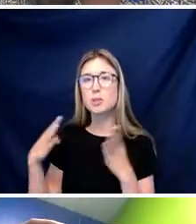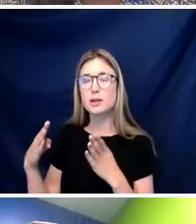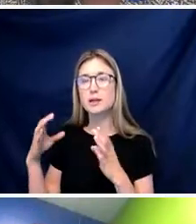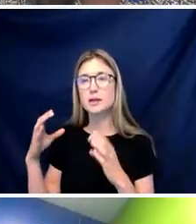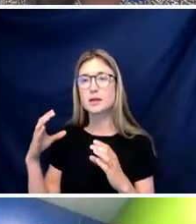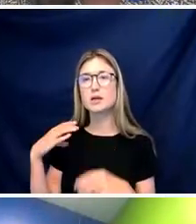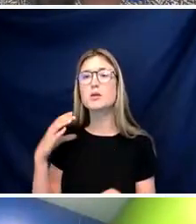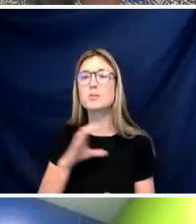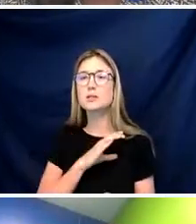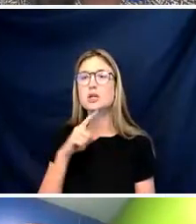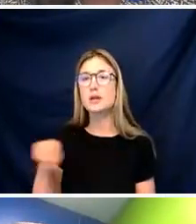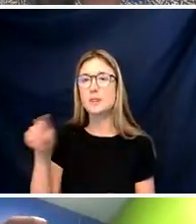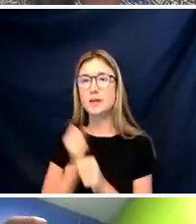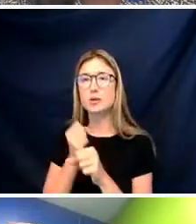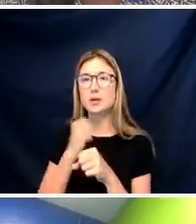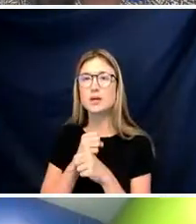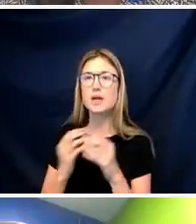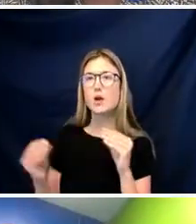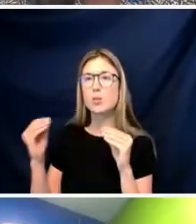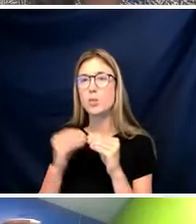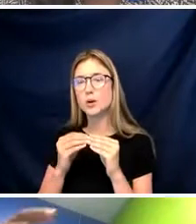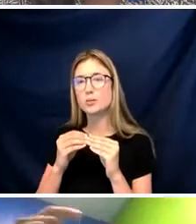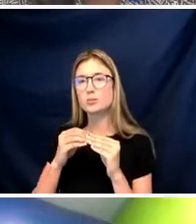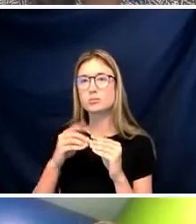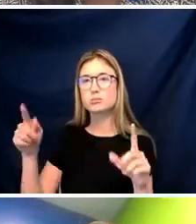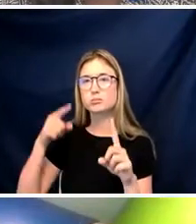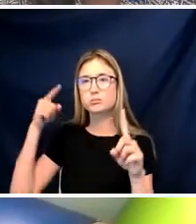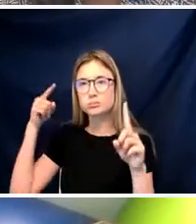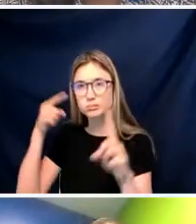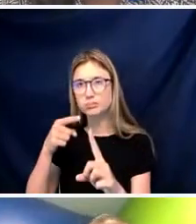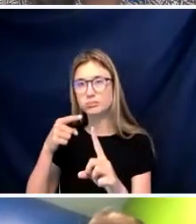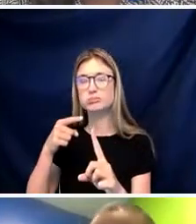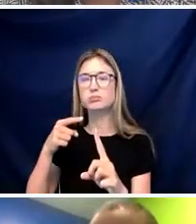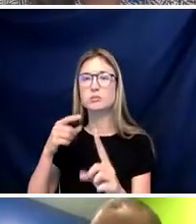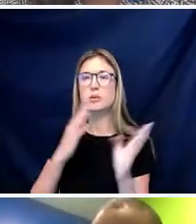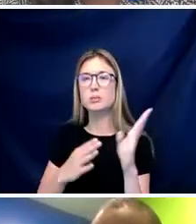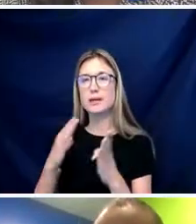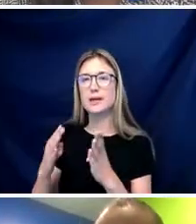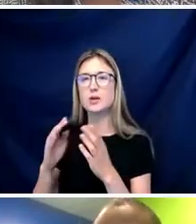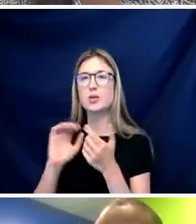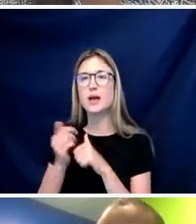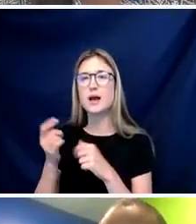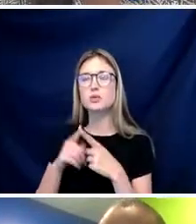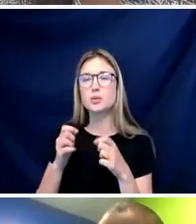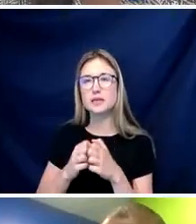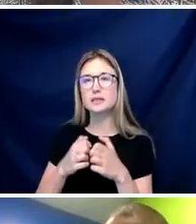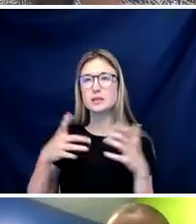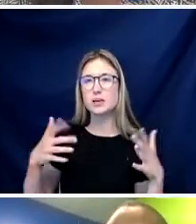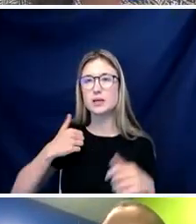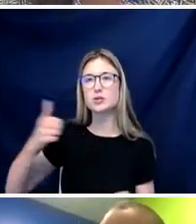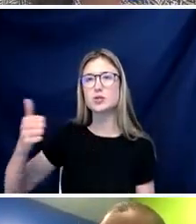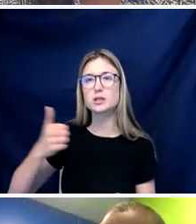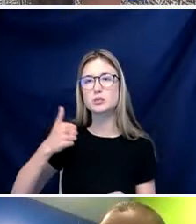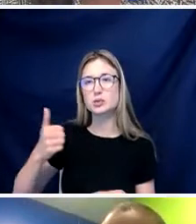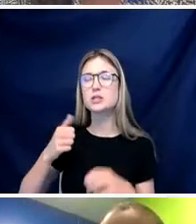basically a more intentional plan on how we can expand transportation and mobility options throughout the greater